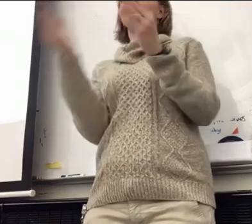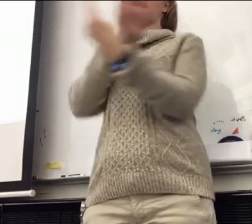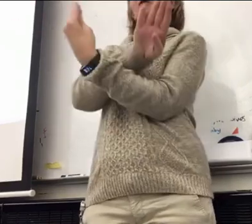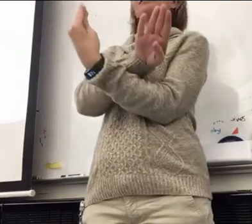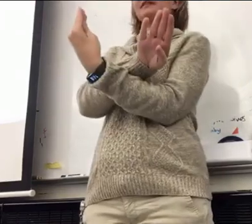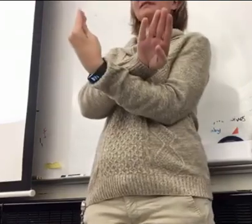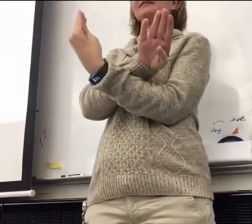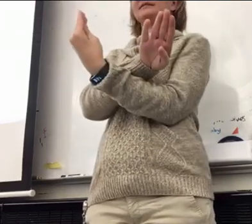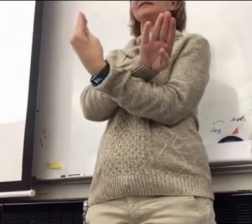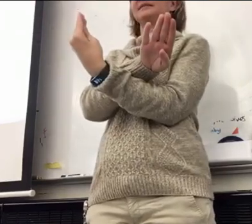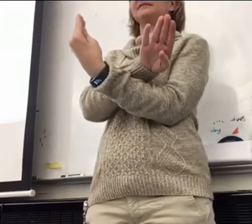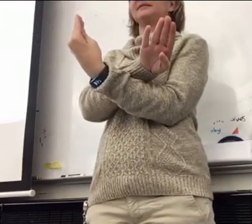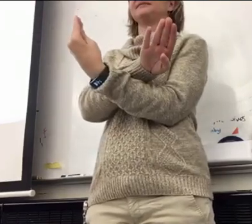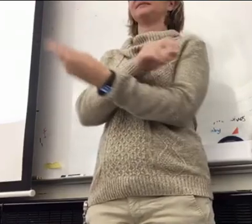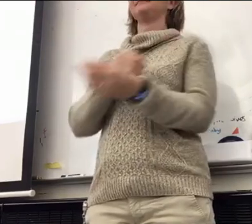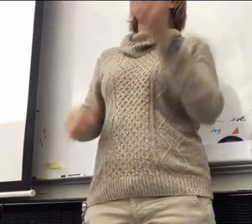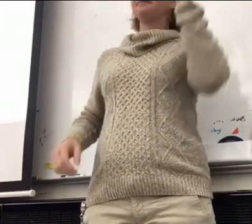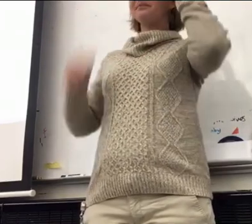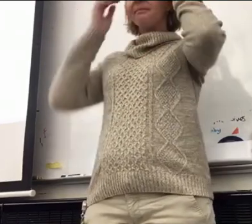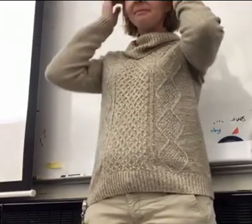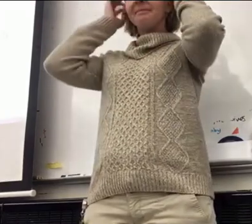over.